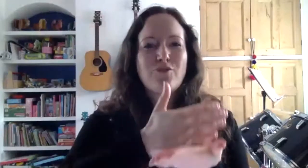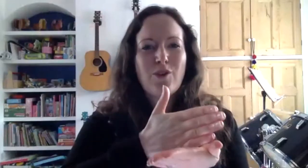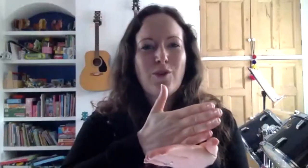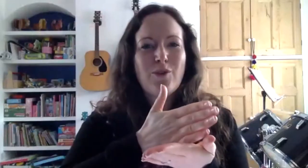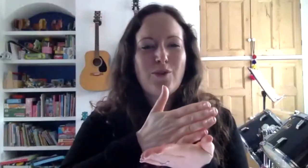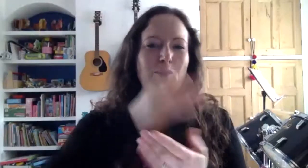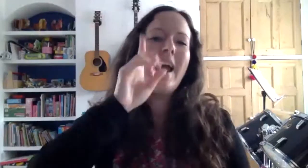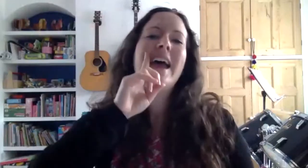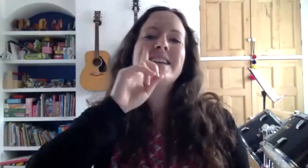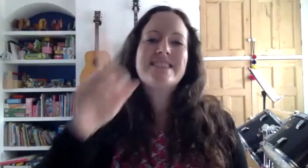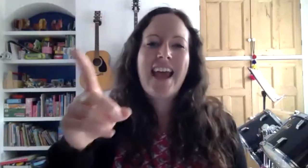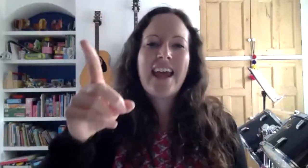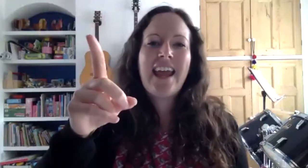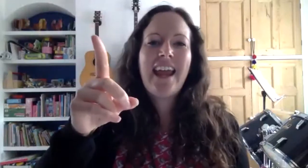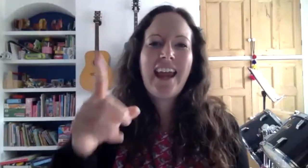and true,